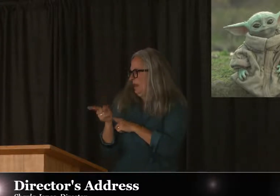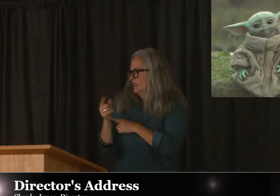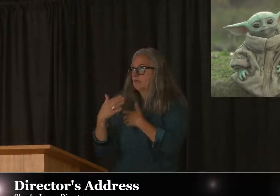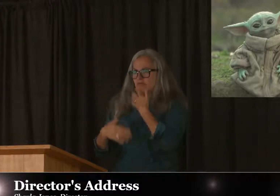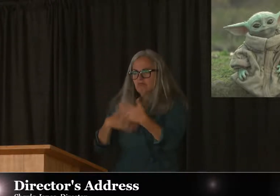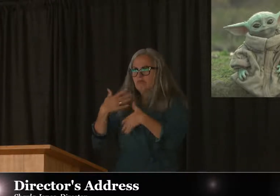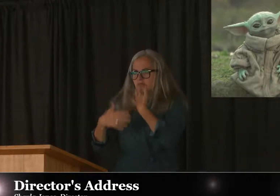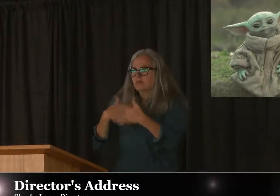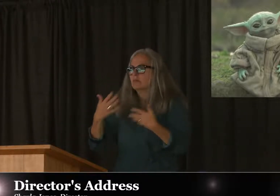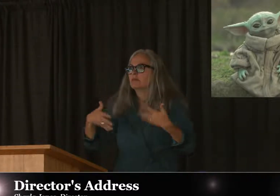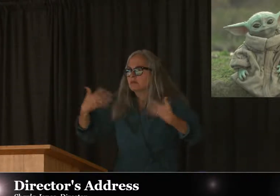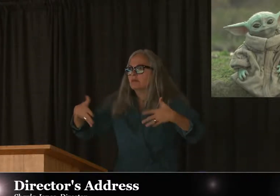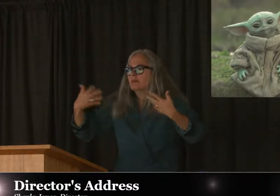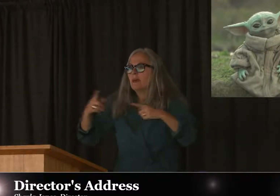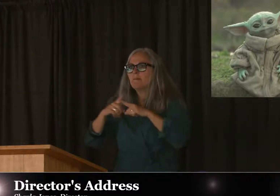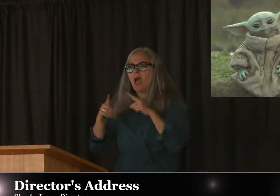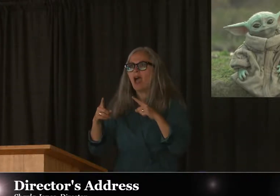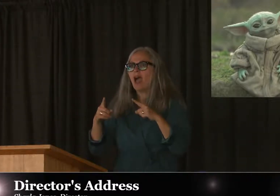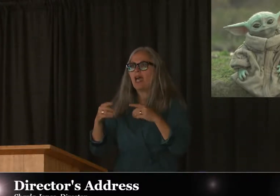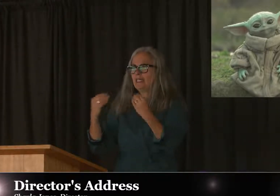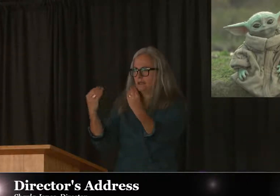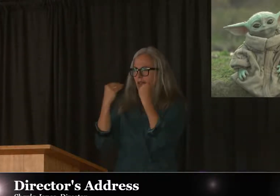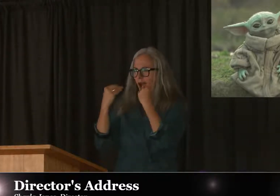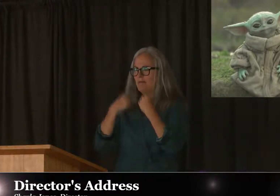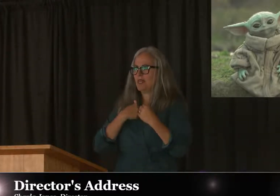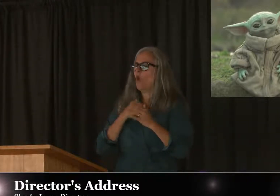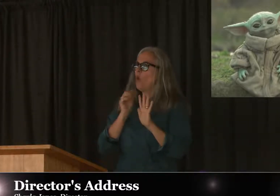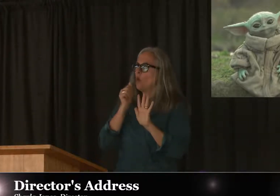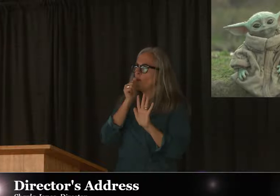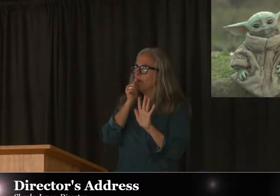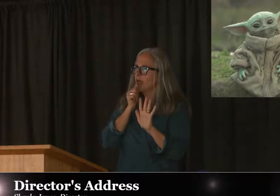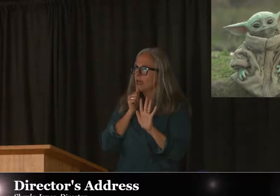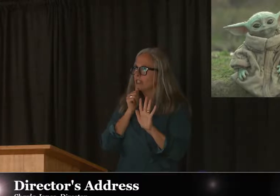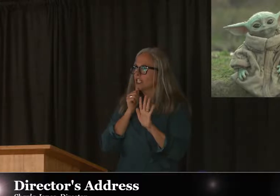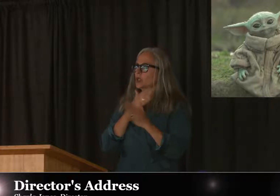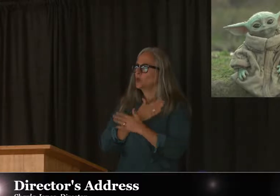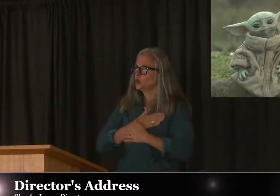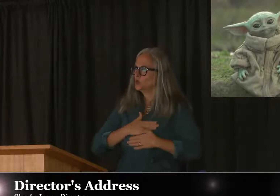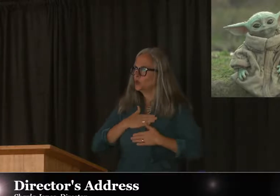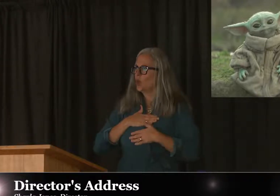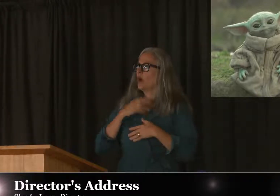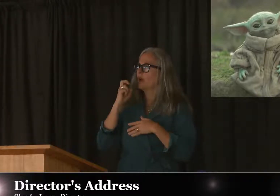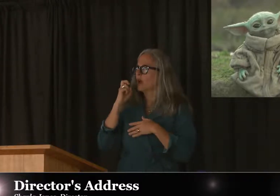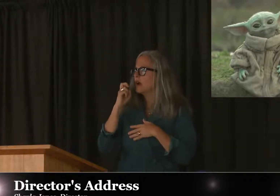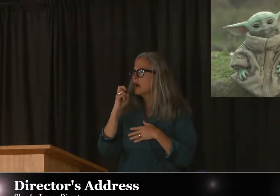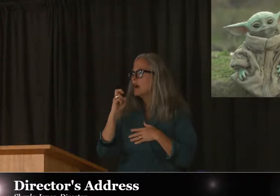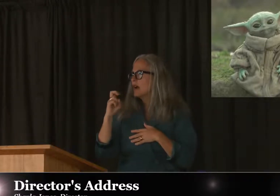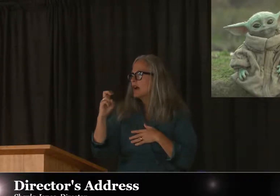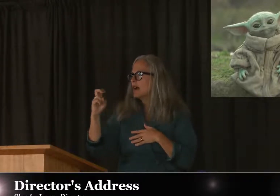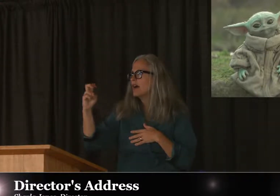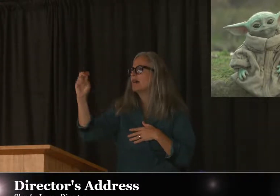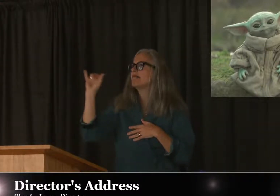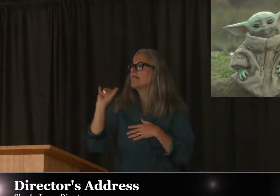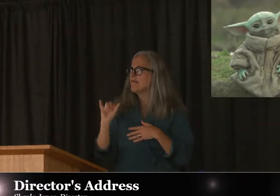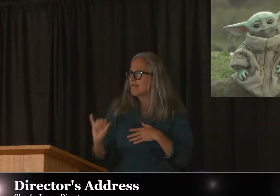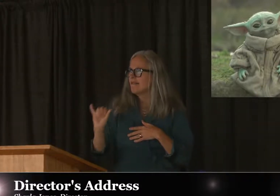landscape. And it takes its time. It's very deliberate. And you can enjoy that part of the